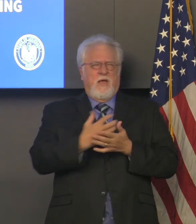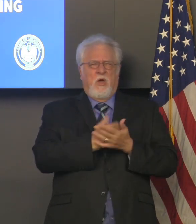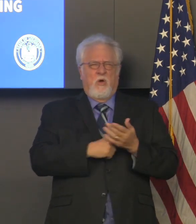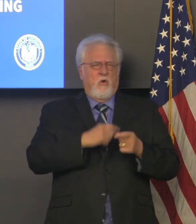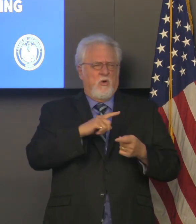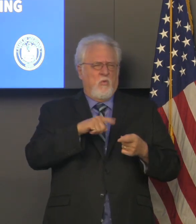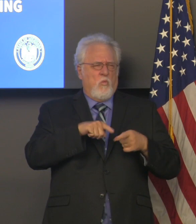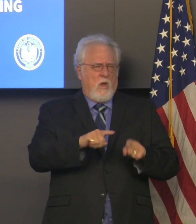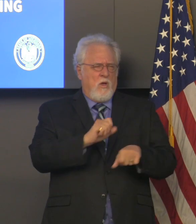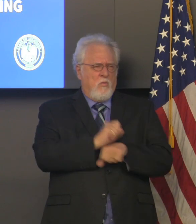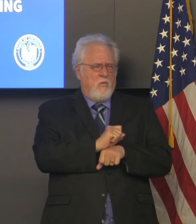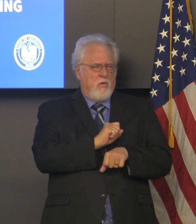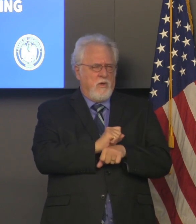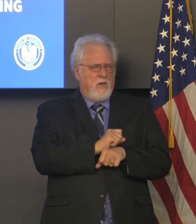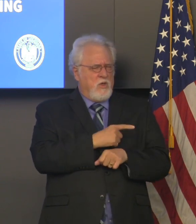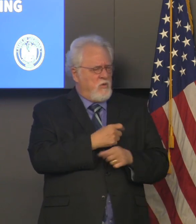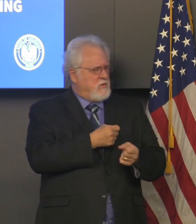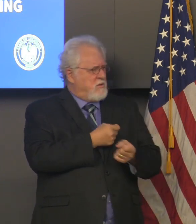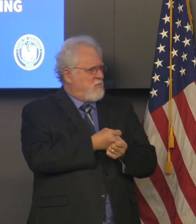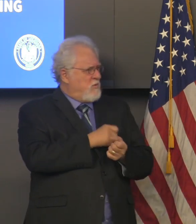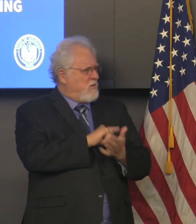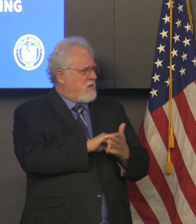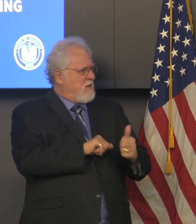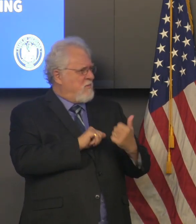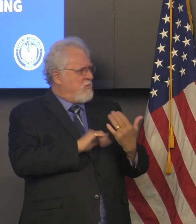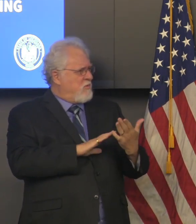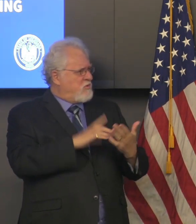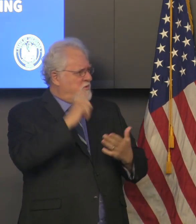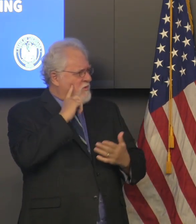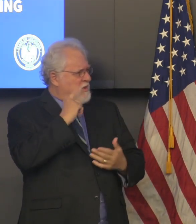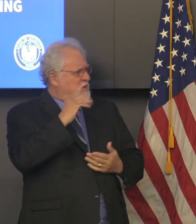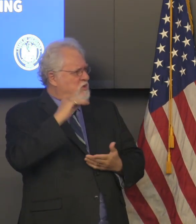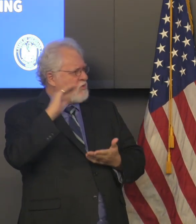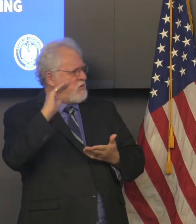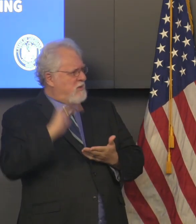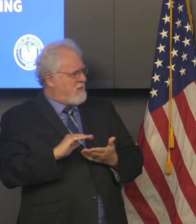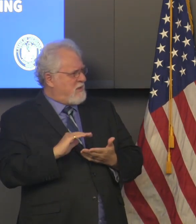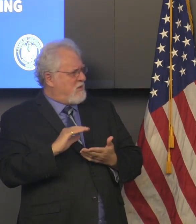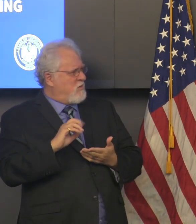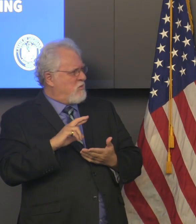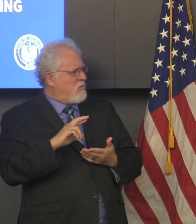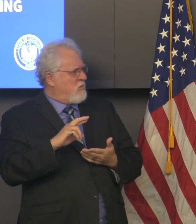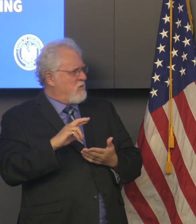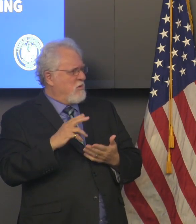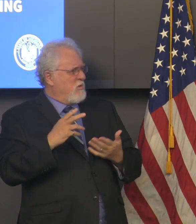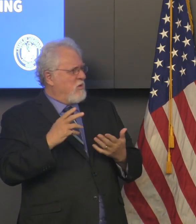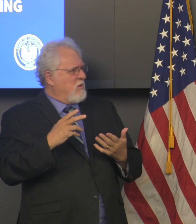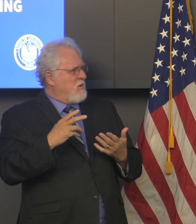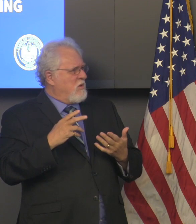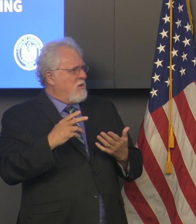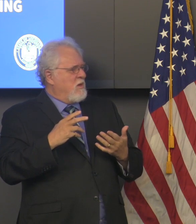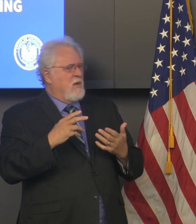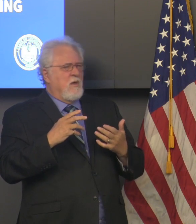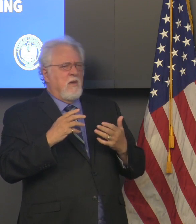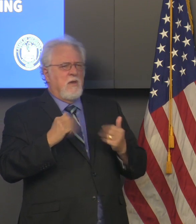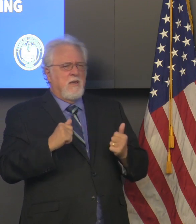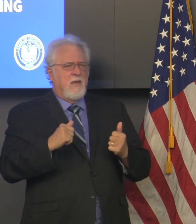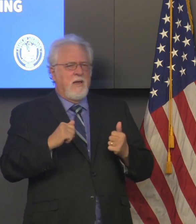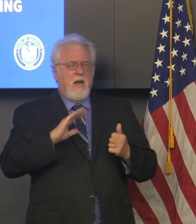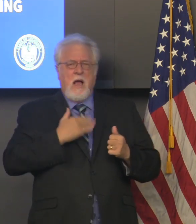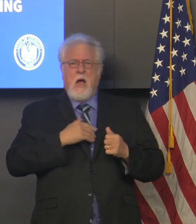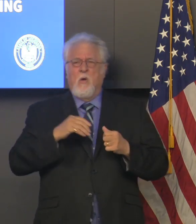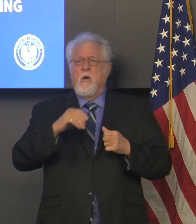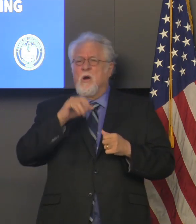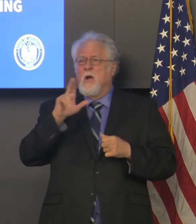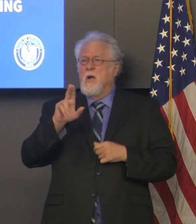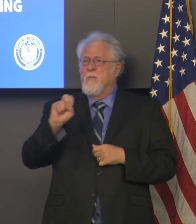when they were employed. Do you support that approach? Do you think it's too little? Can our unemployment system handle